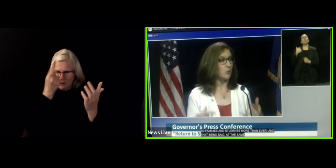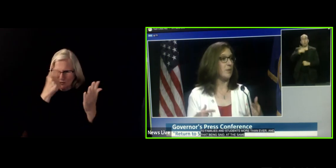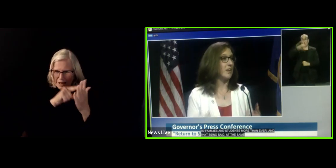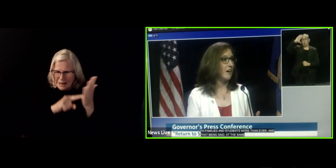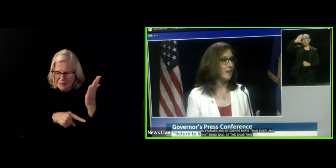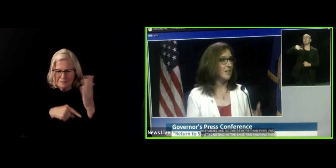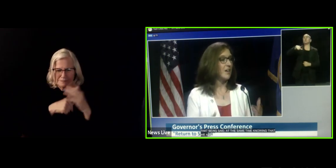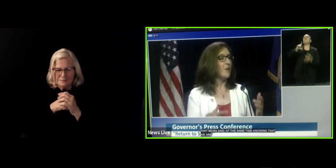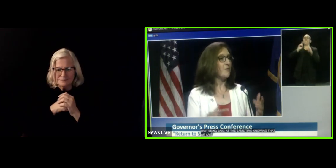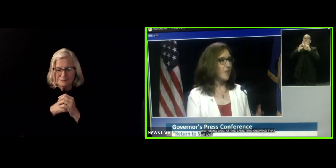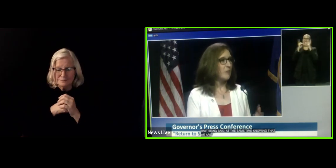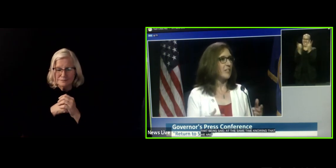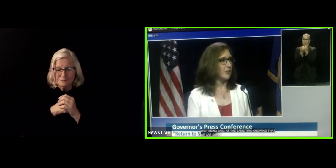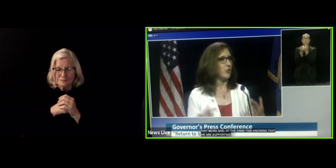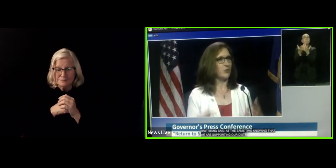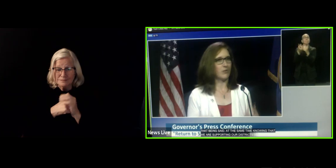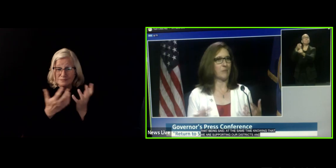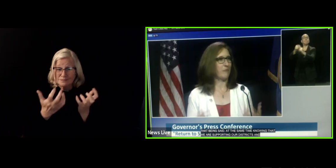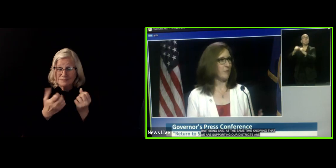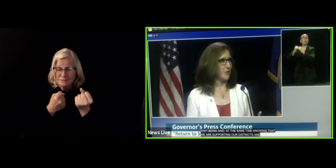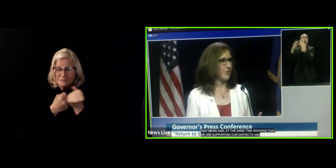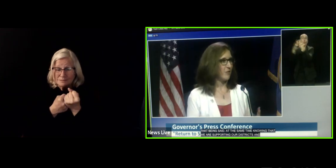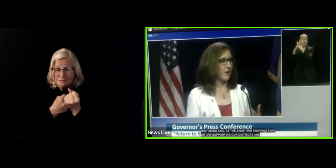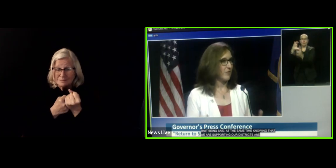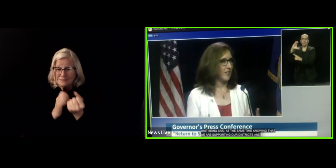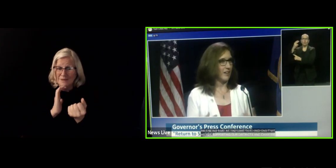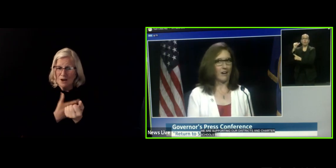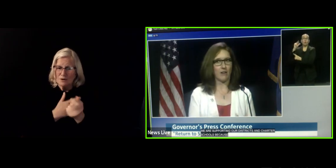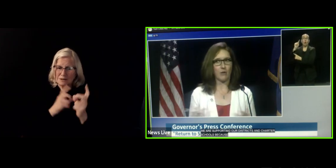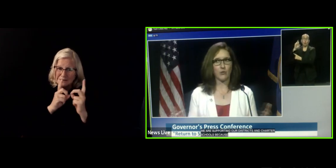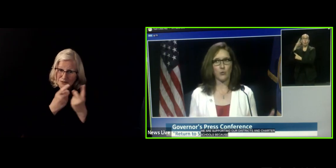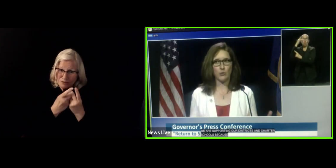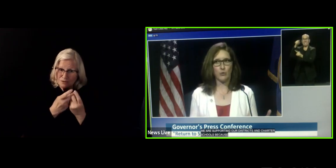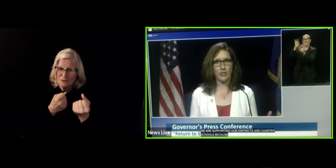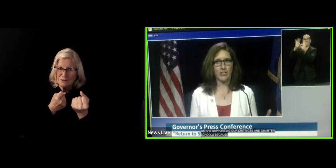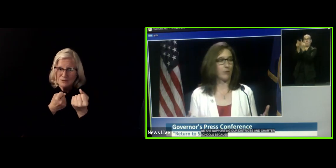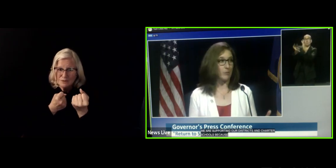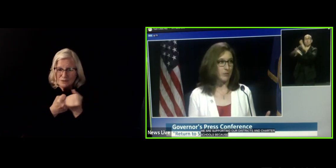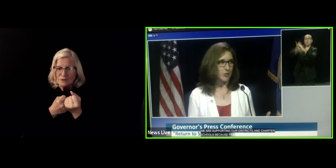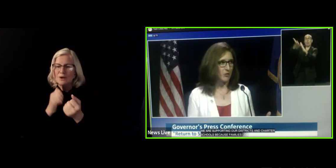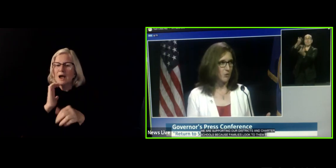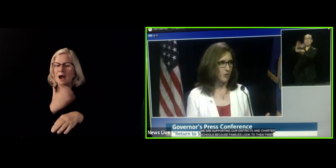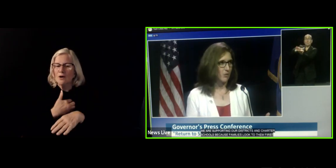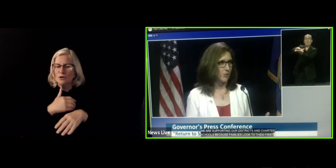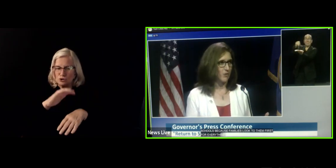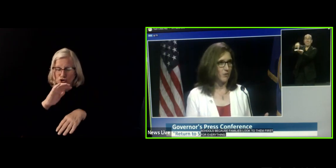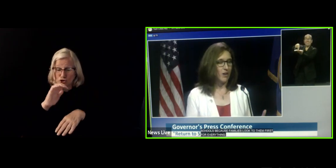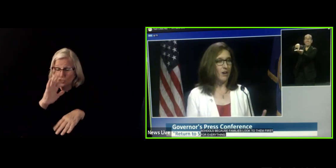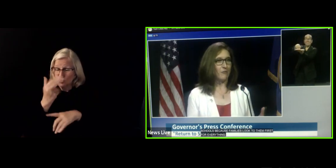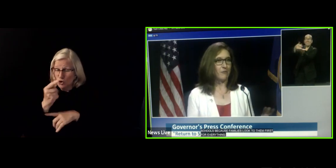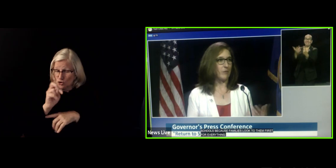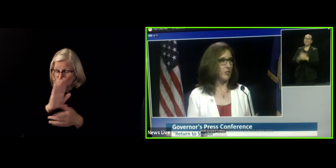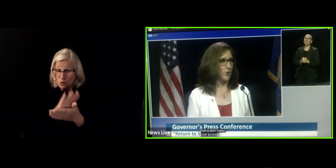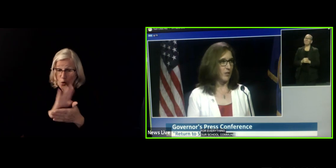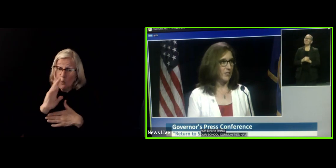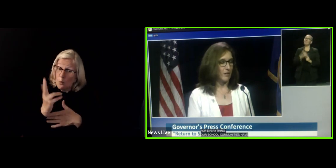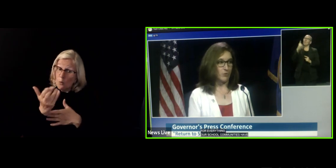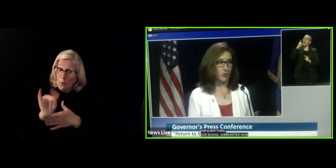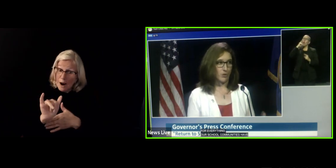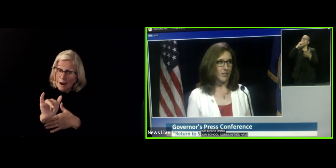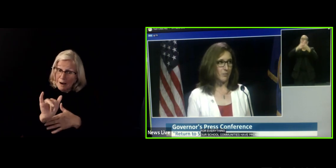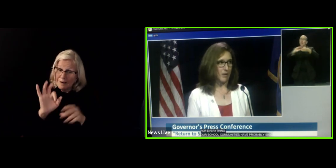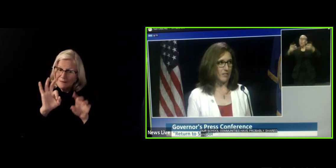schools because families look to them first for everything. Our school communities have probably shared stories with you of families turning to